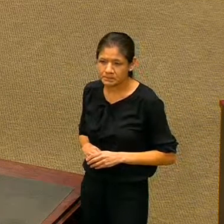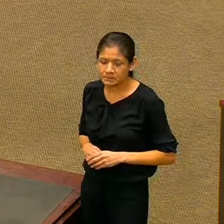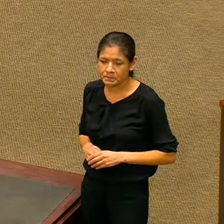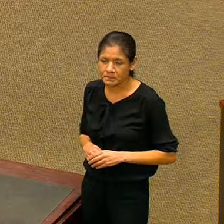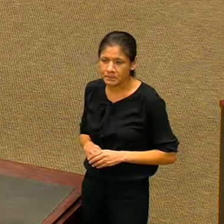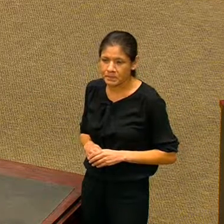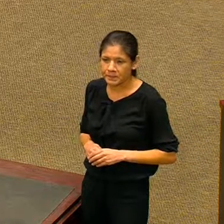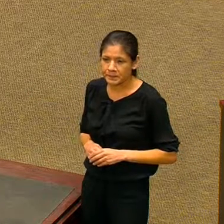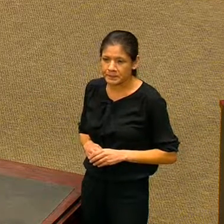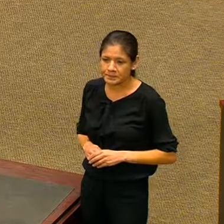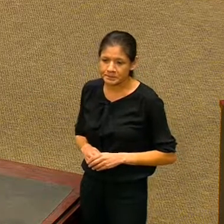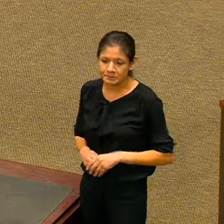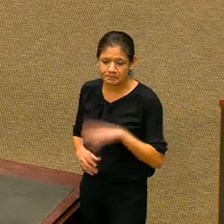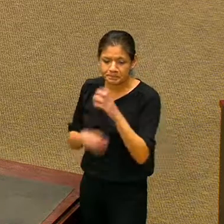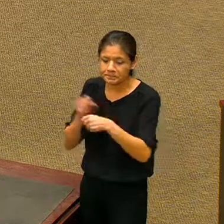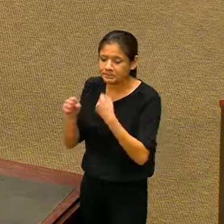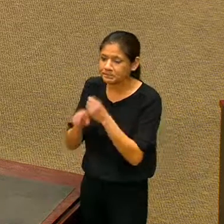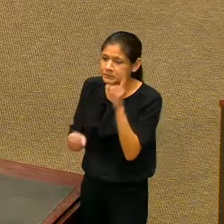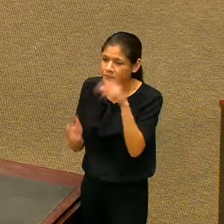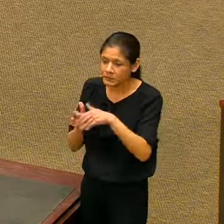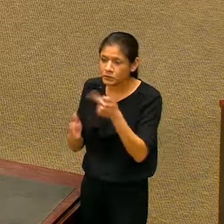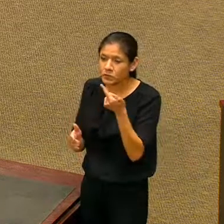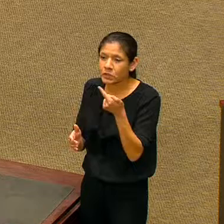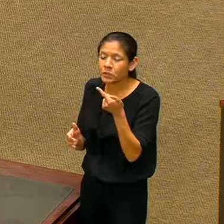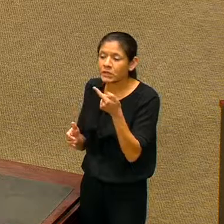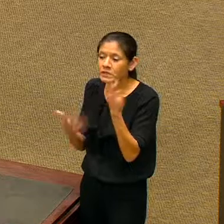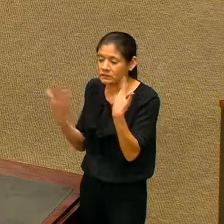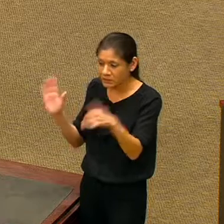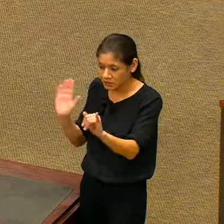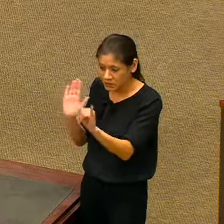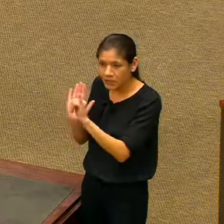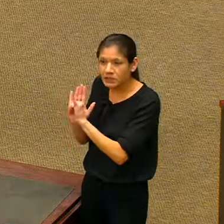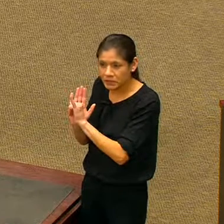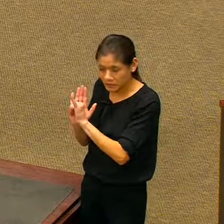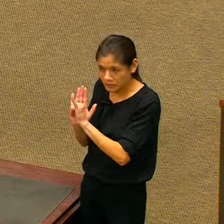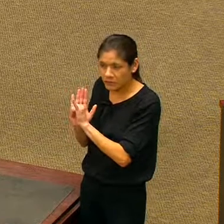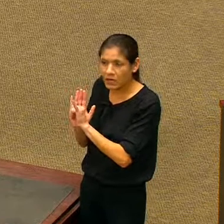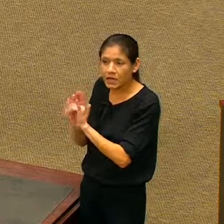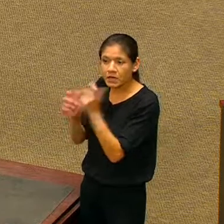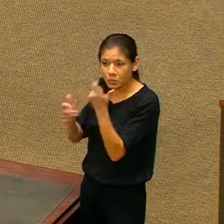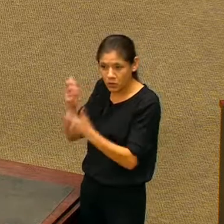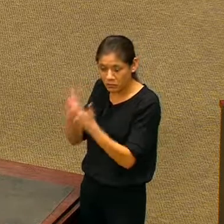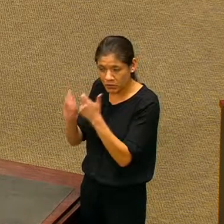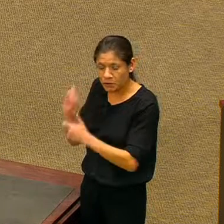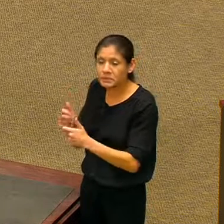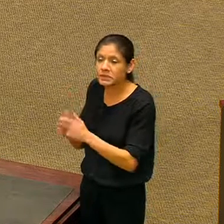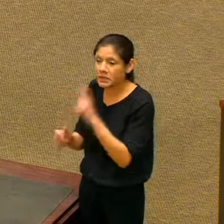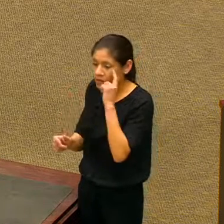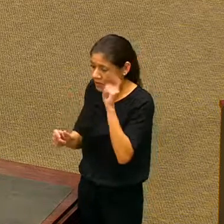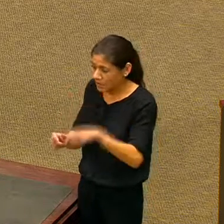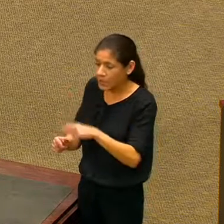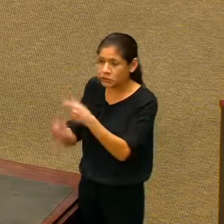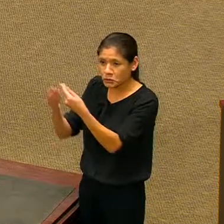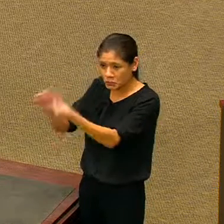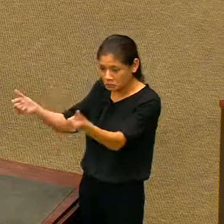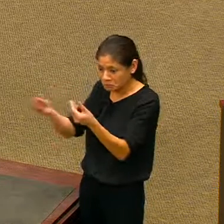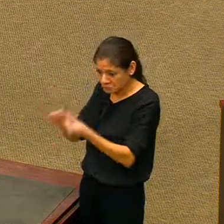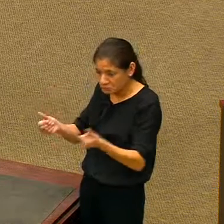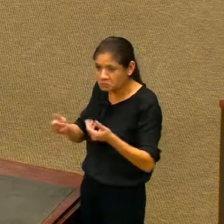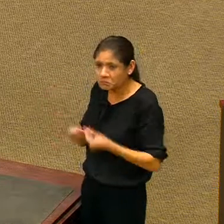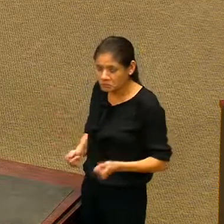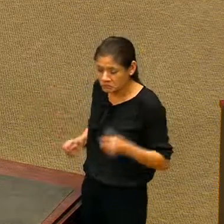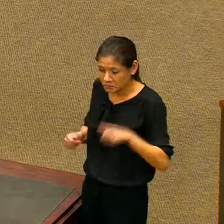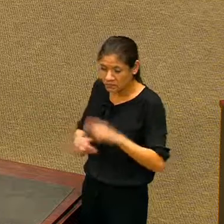So in 2021, after we've identified the issues we thought we had to fix in this